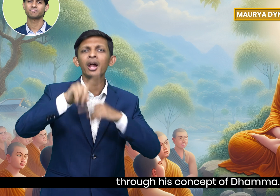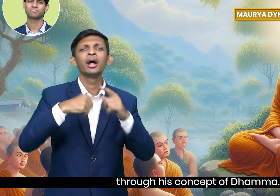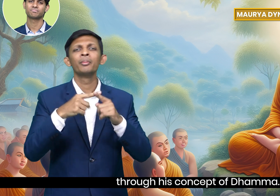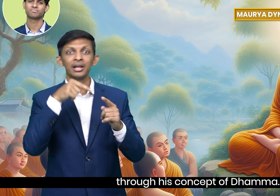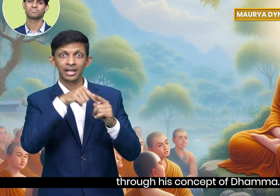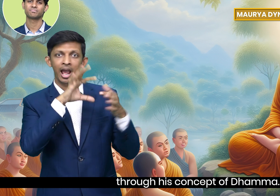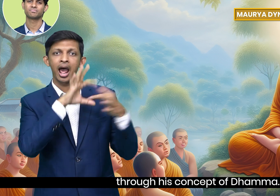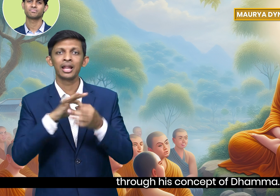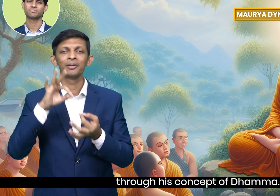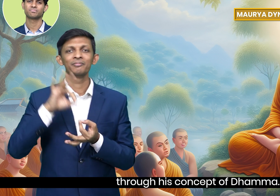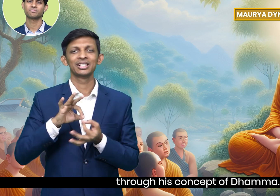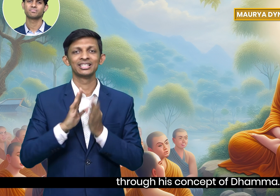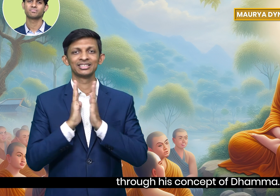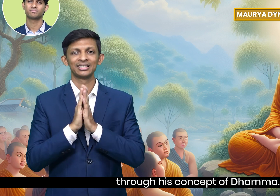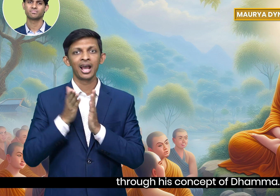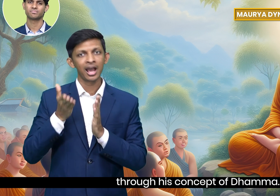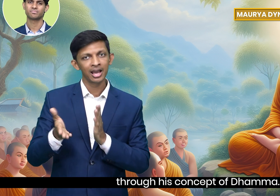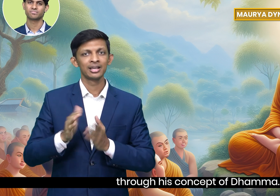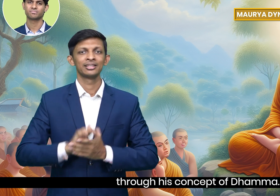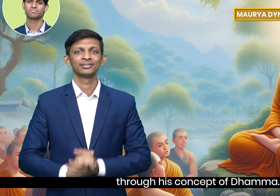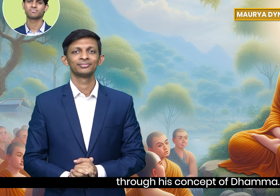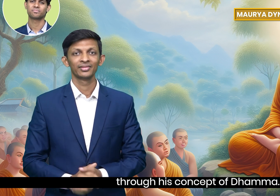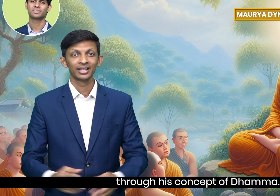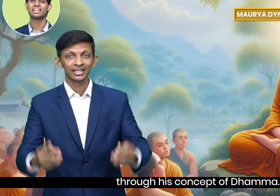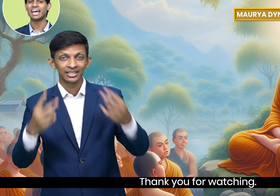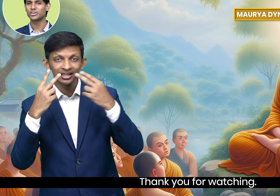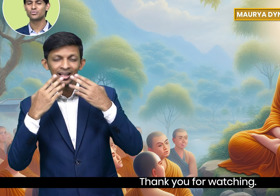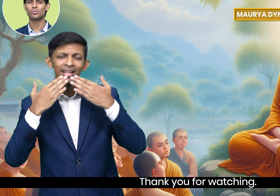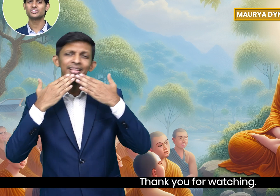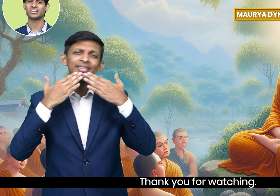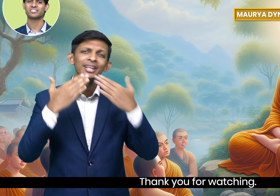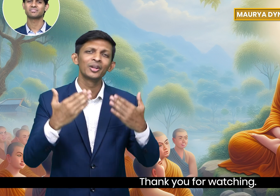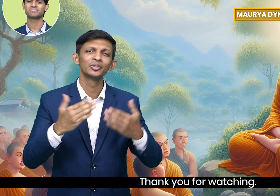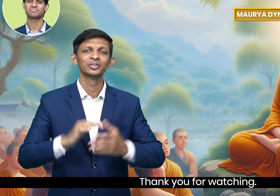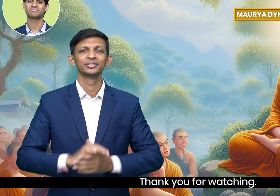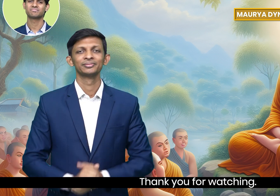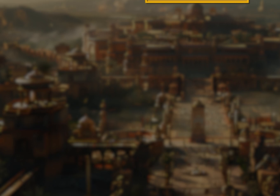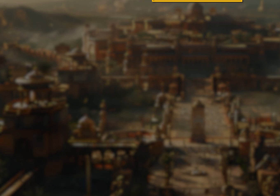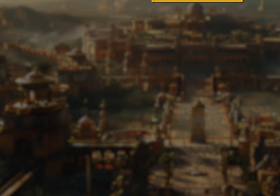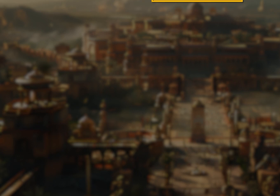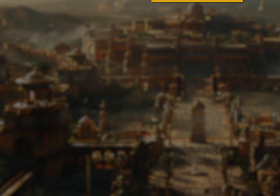Thank you for watching.